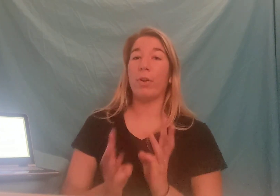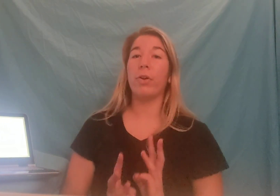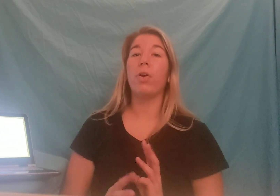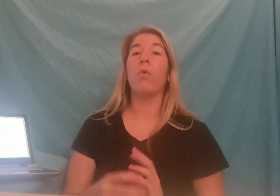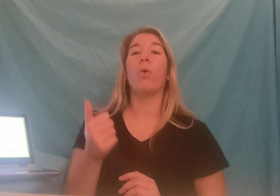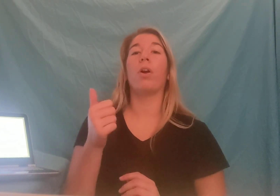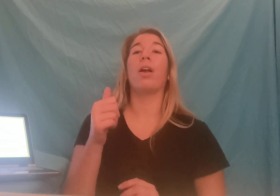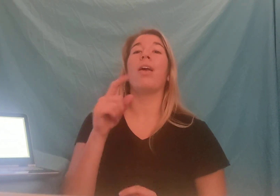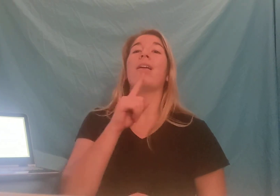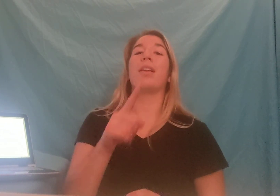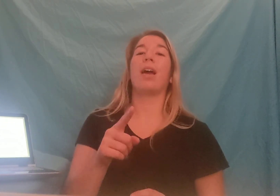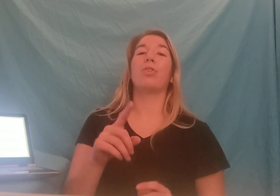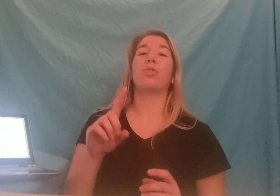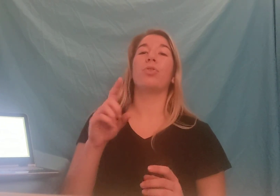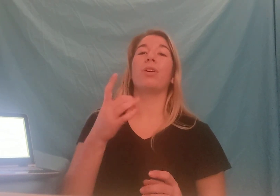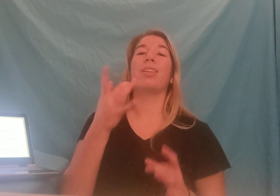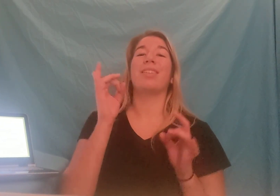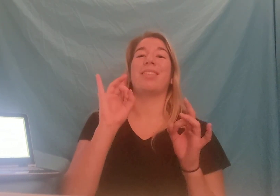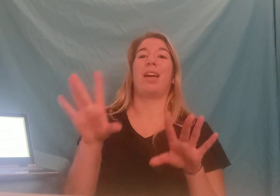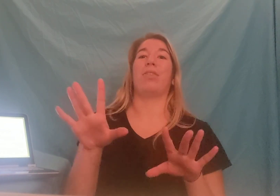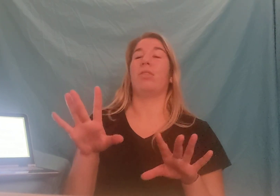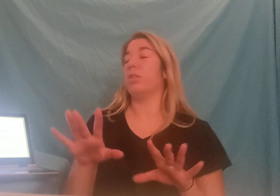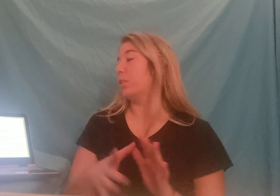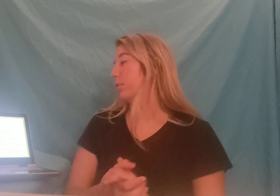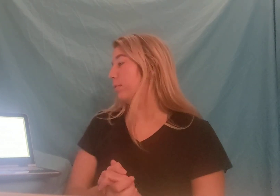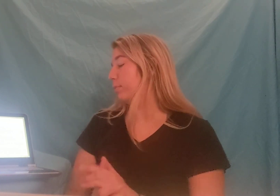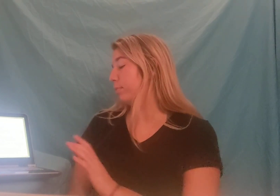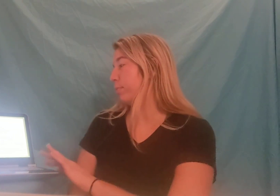weather or natural disasters.